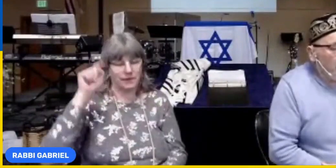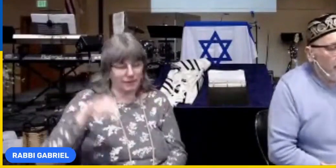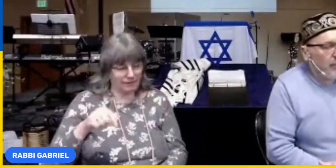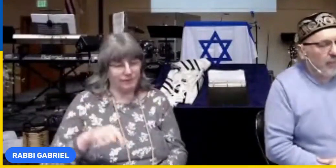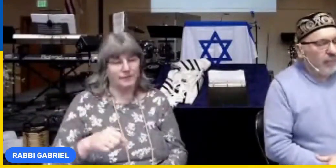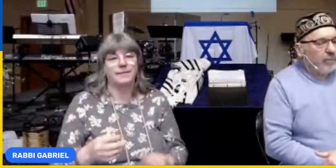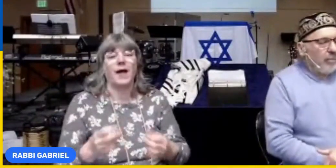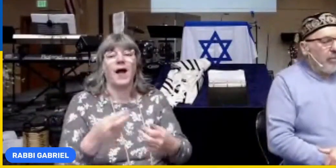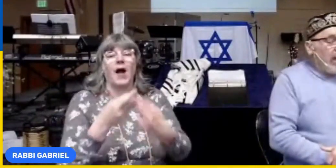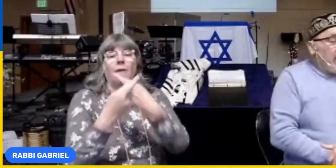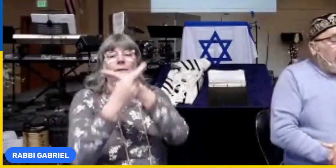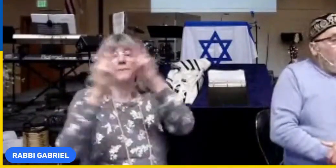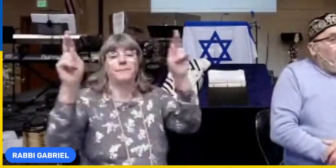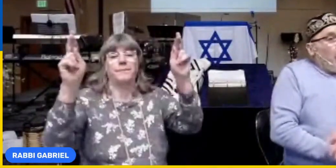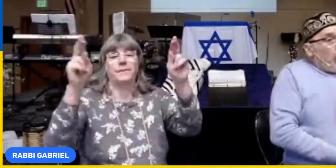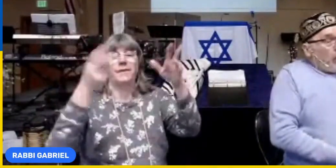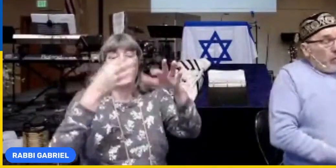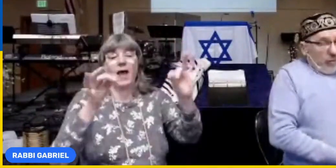So,